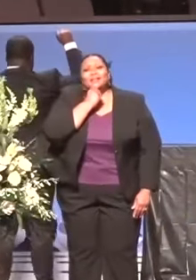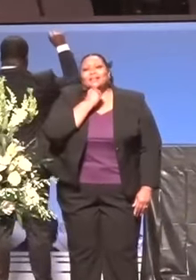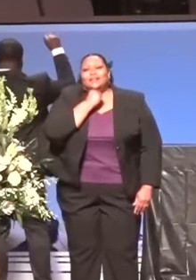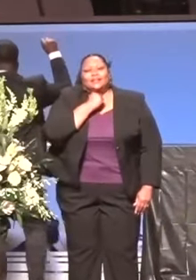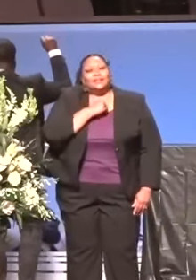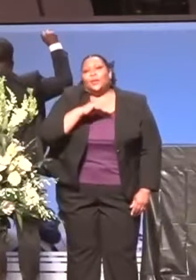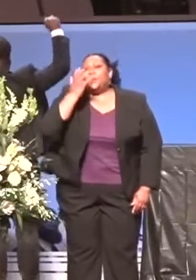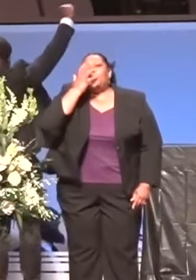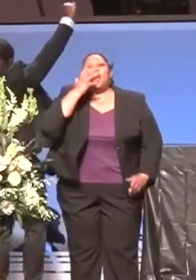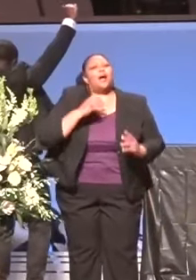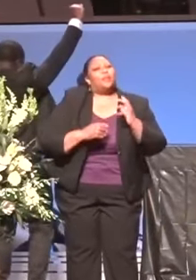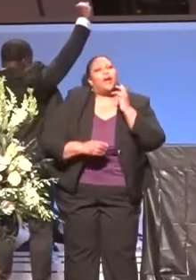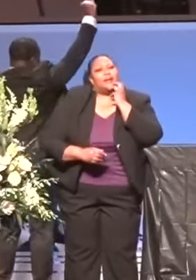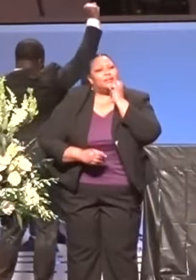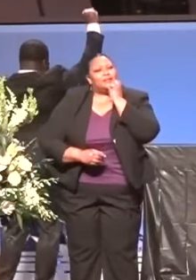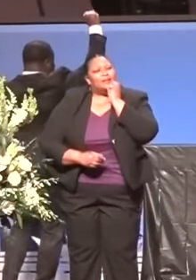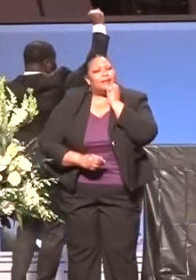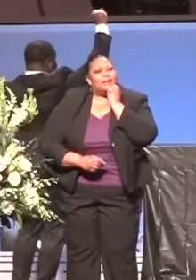Oh.